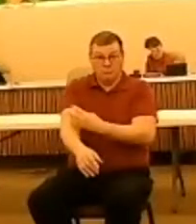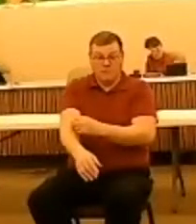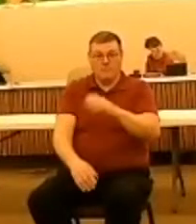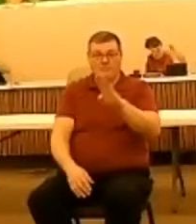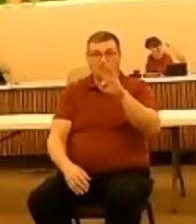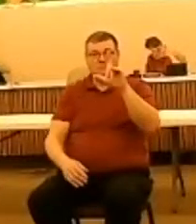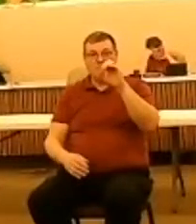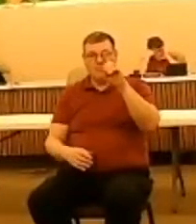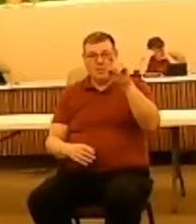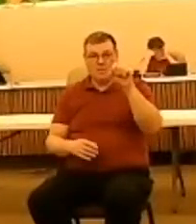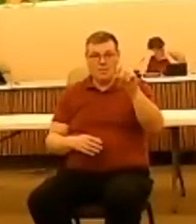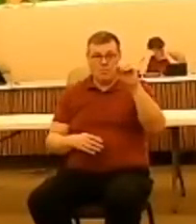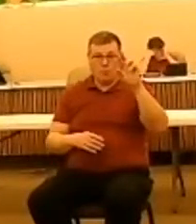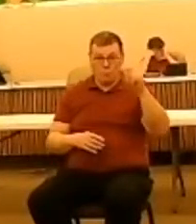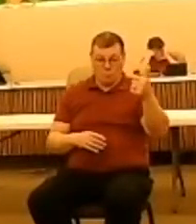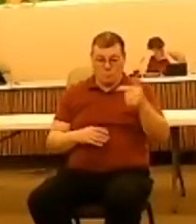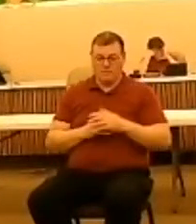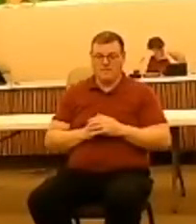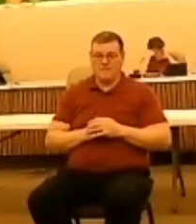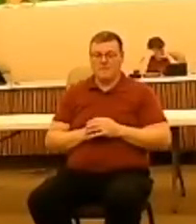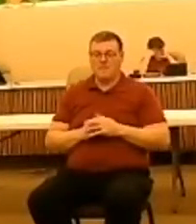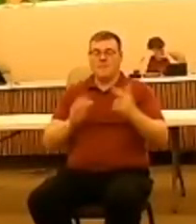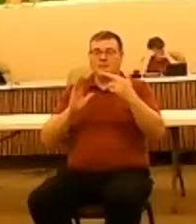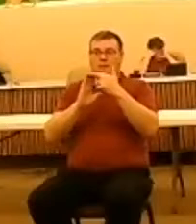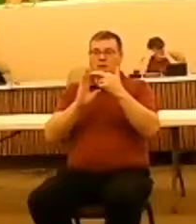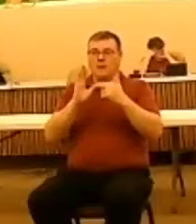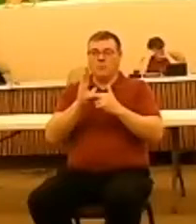redcrossblood.org. Registration for the